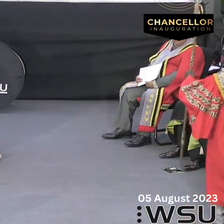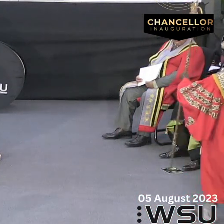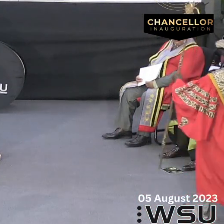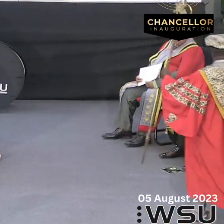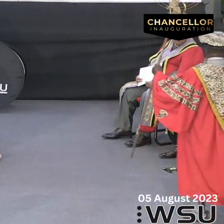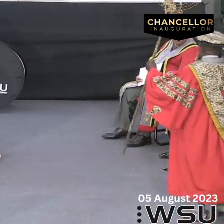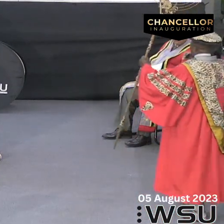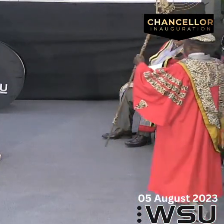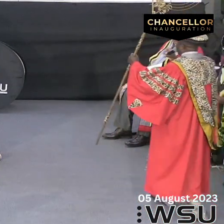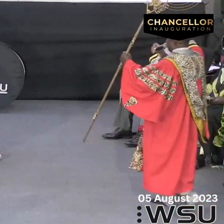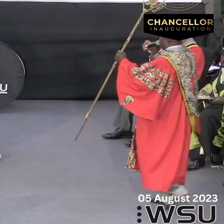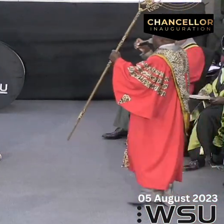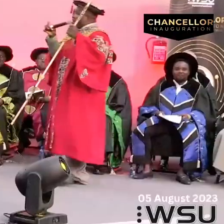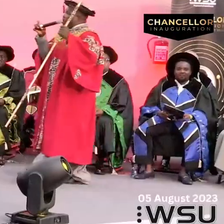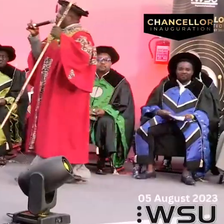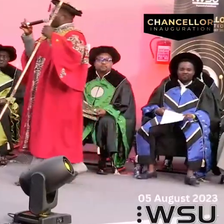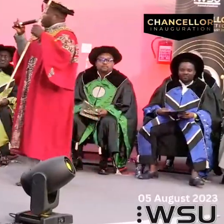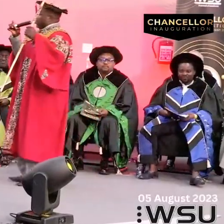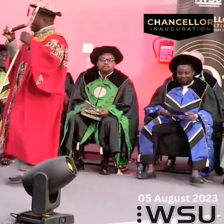Abuza